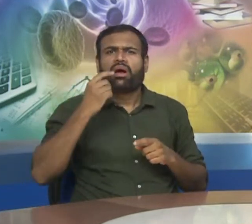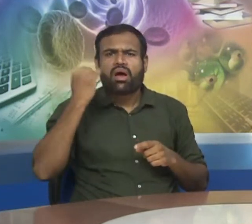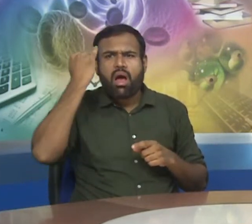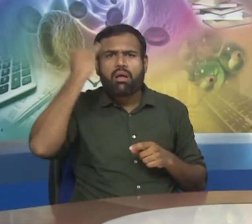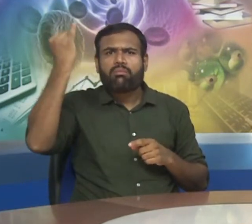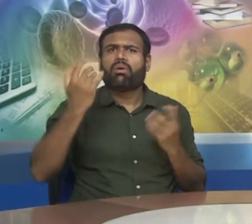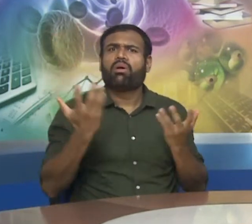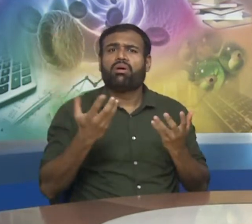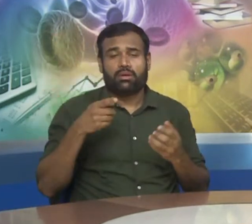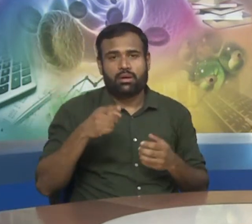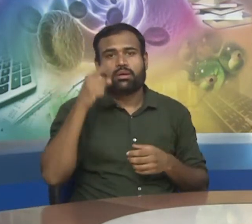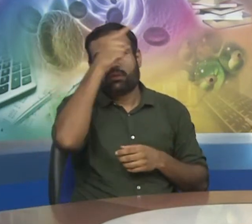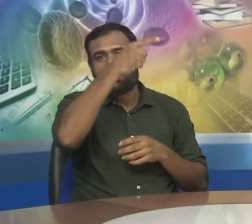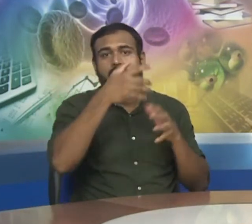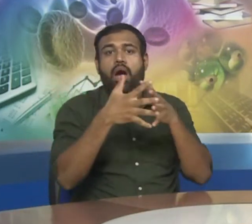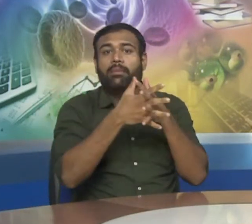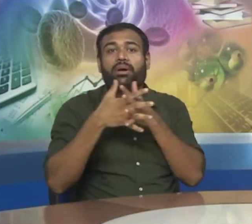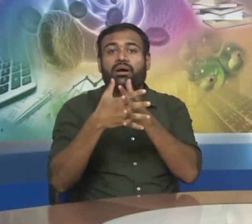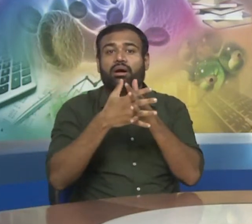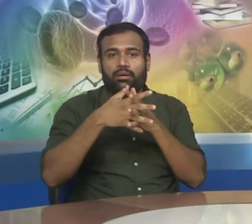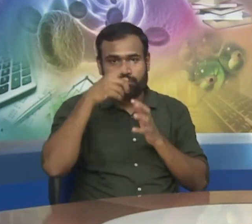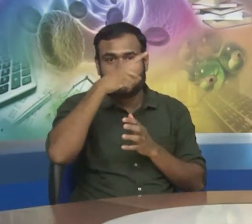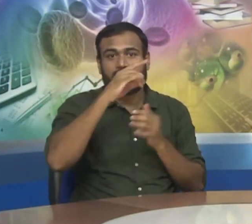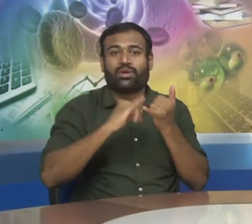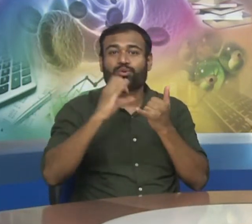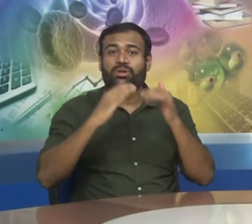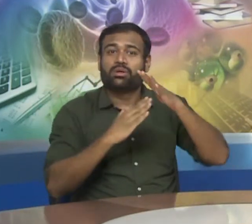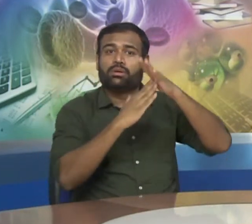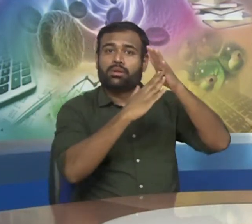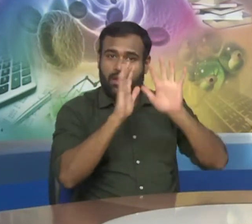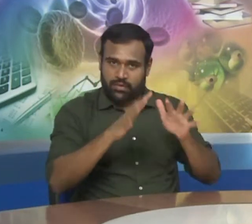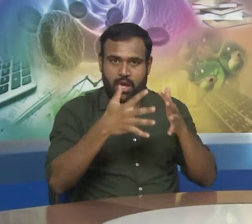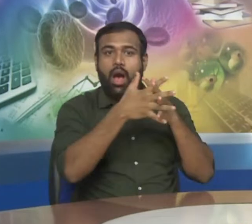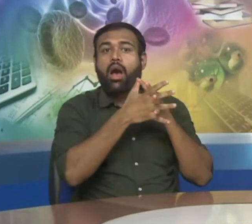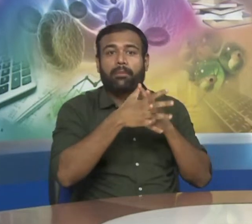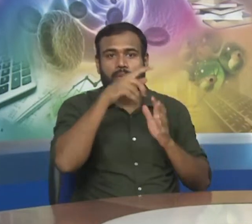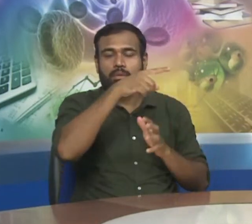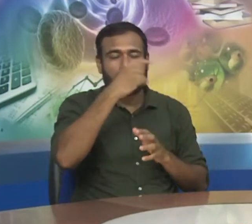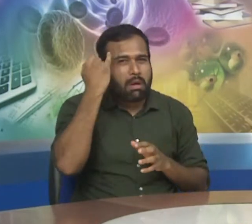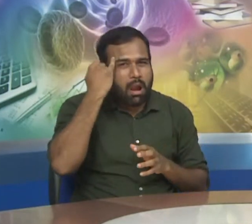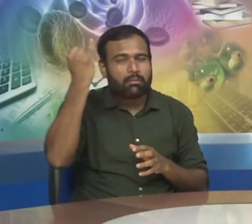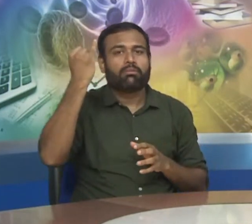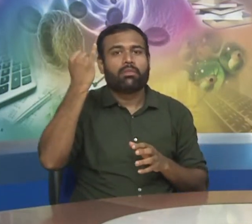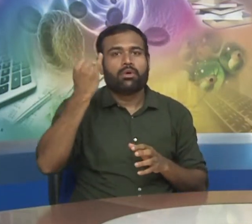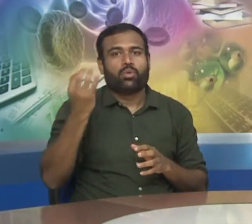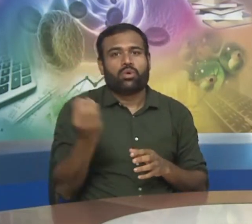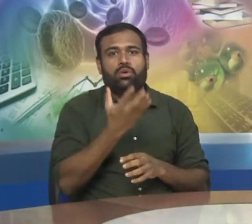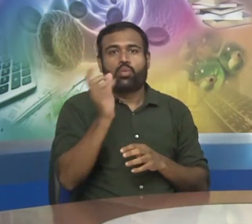The power of the judicial review was first acquired by the Supreme Court of the United States.